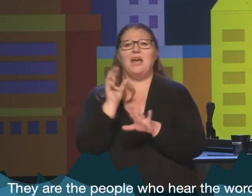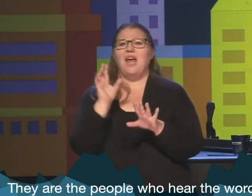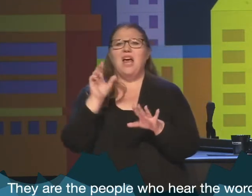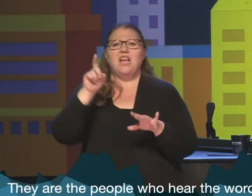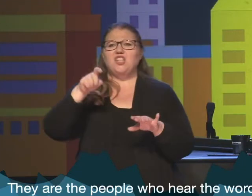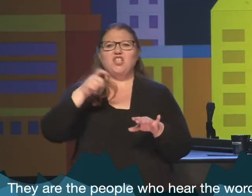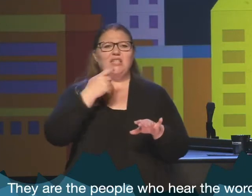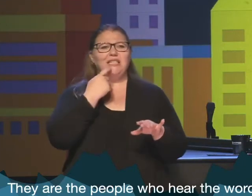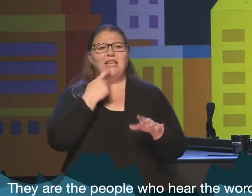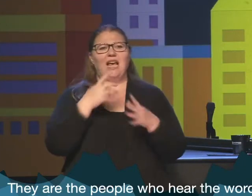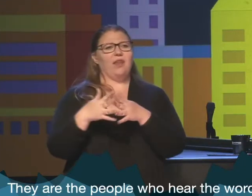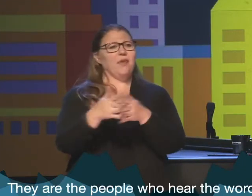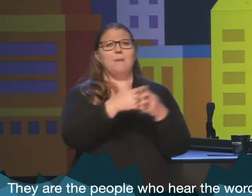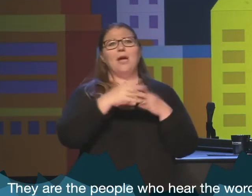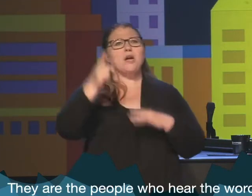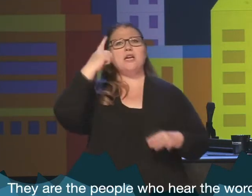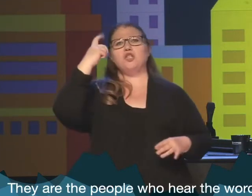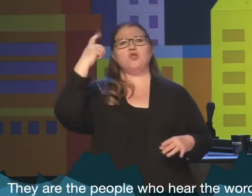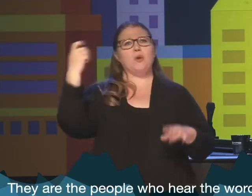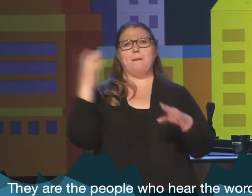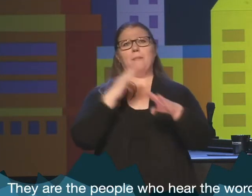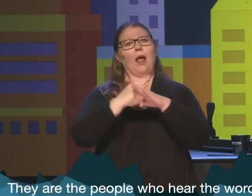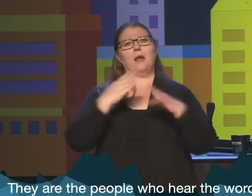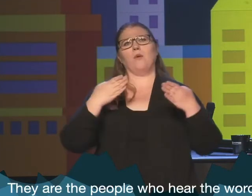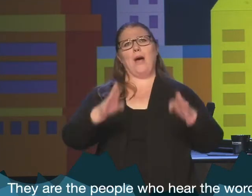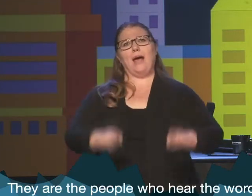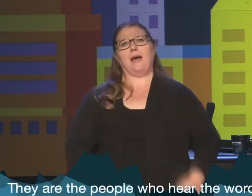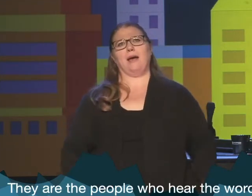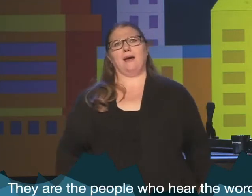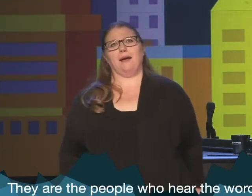should just say the American dream got in the way.